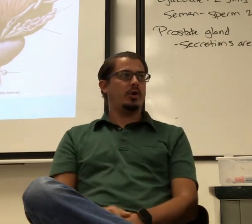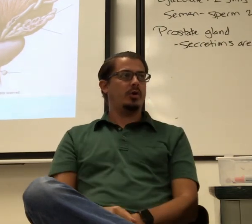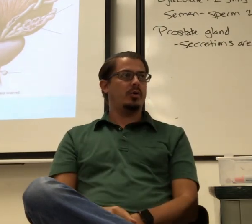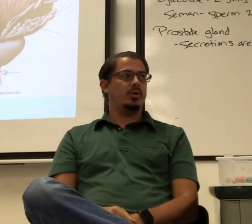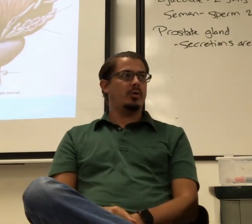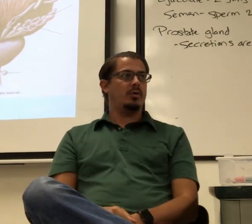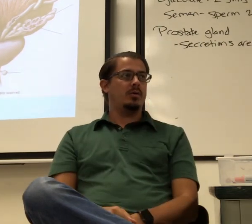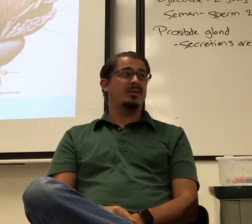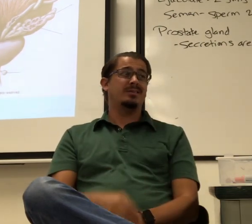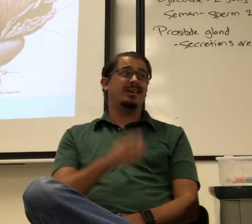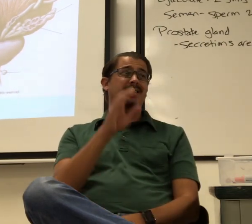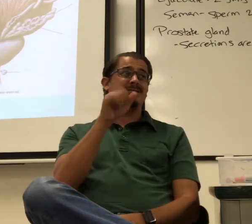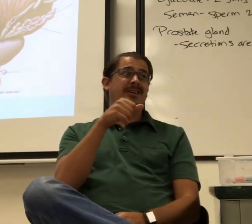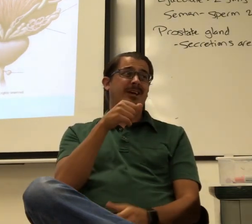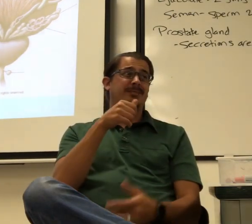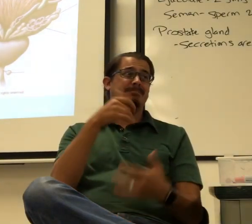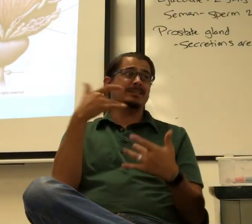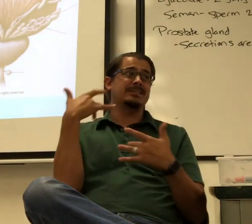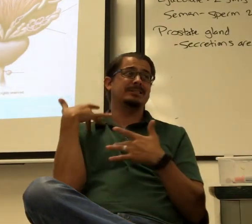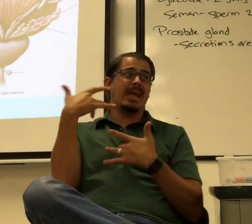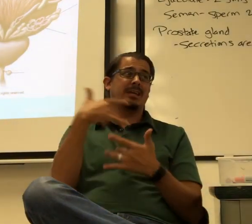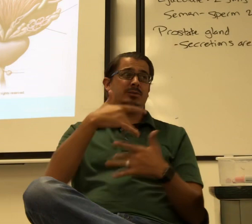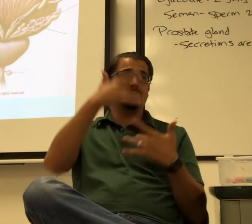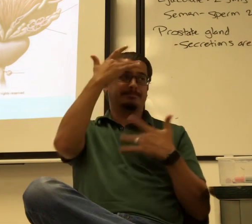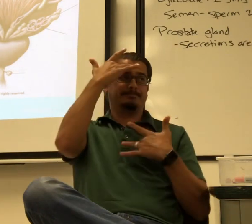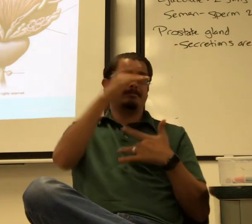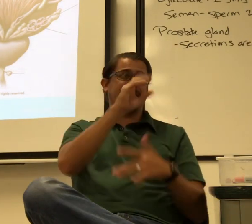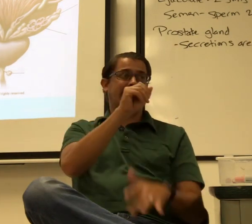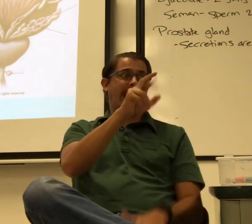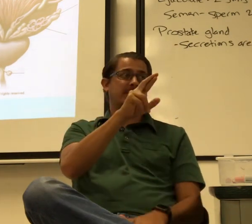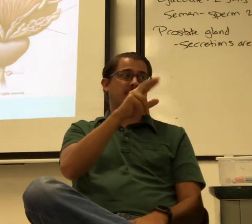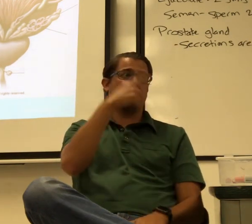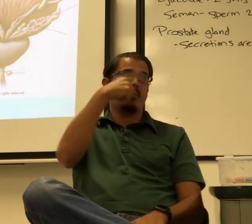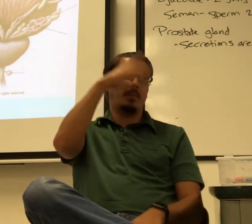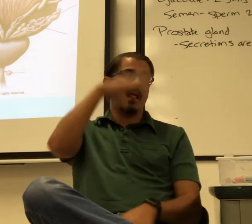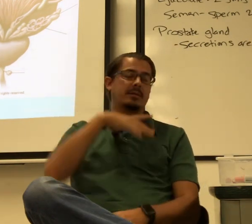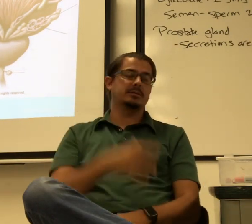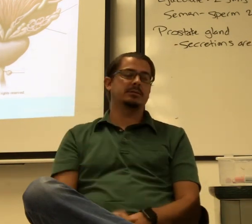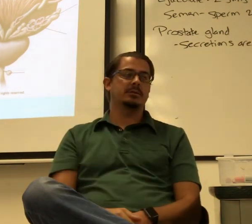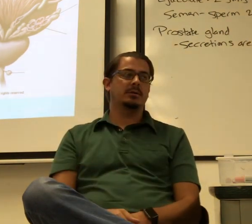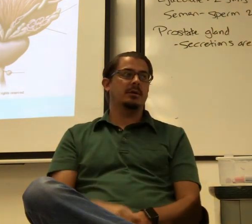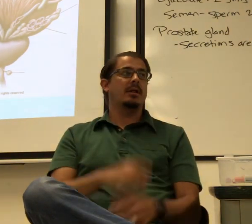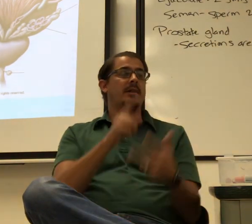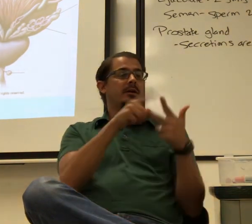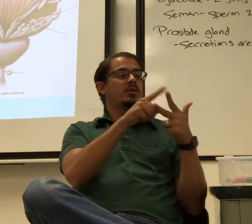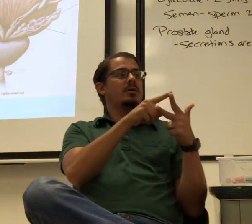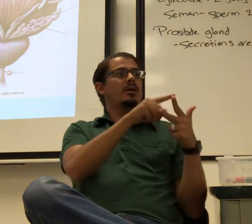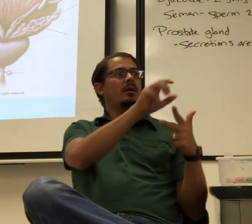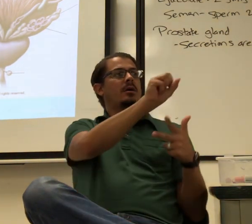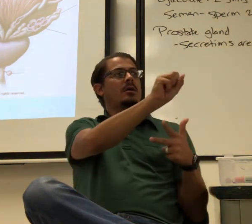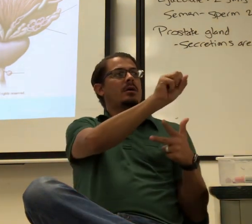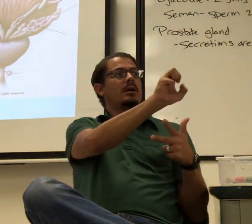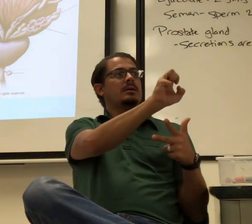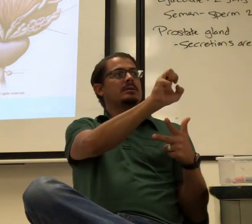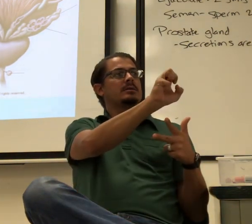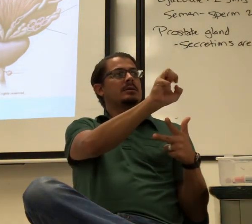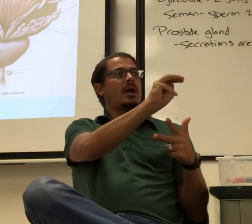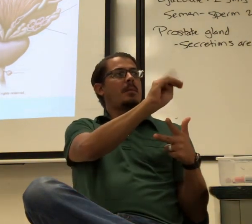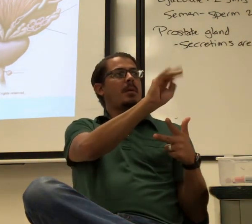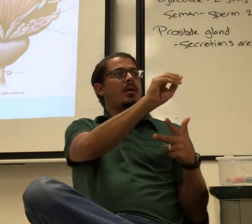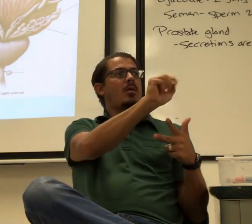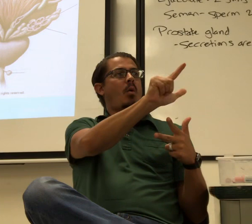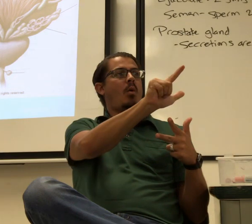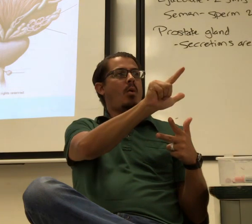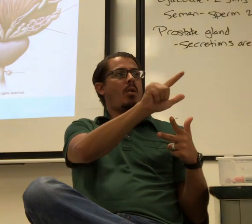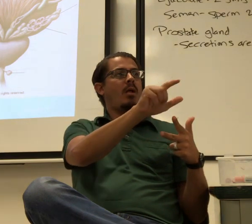It is prone to cancer in males. All right, next one. The seminal vesicle is the larger of